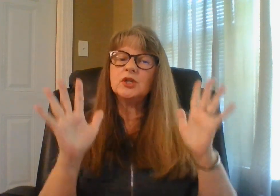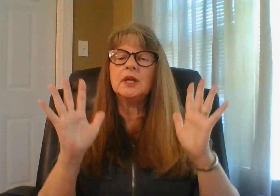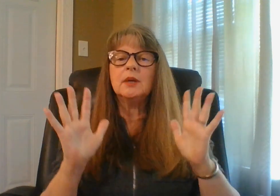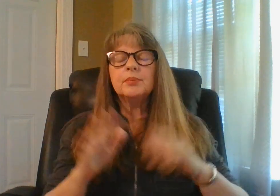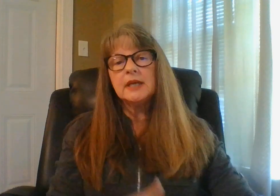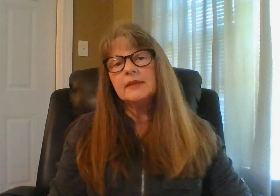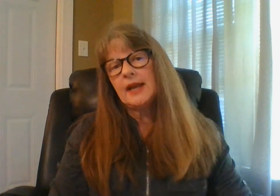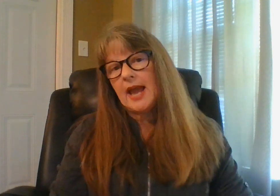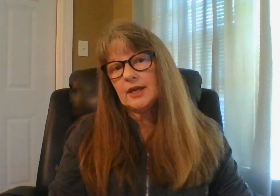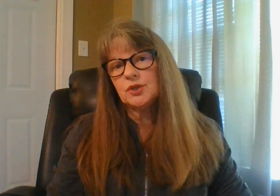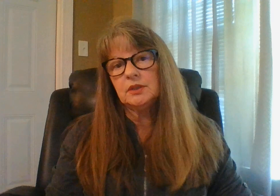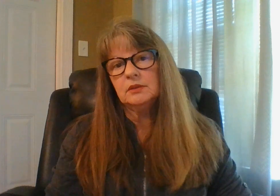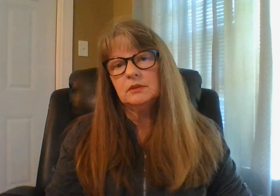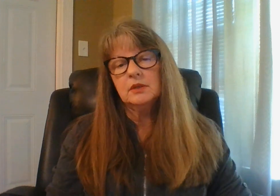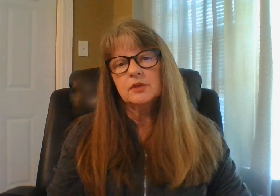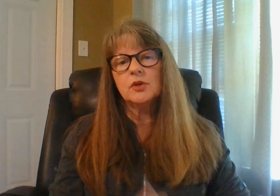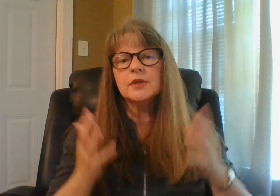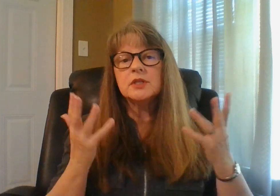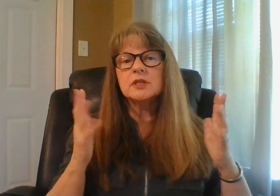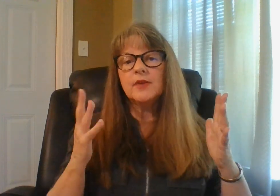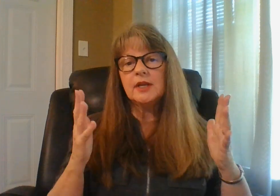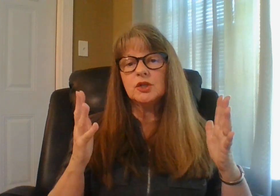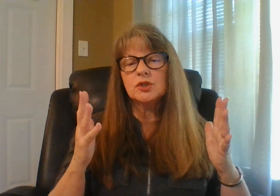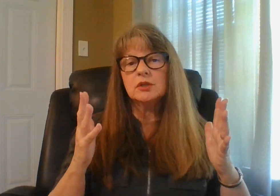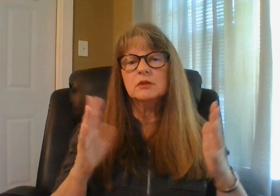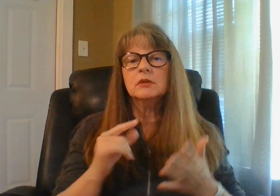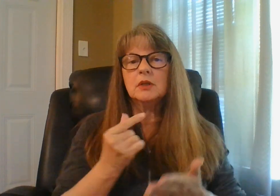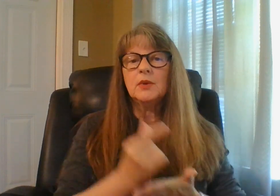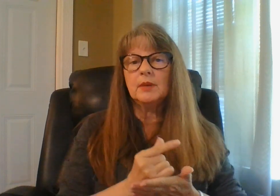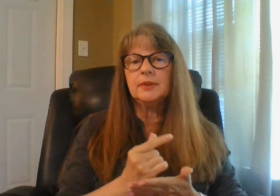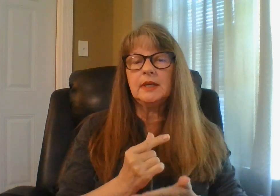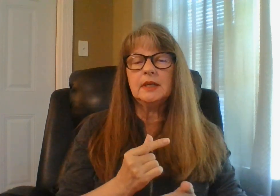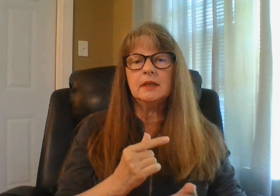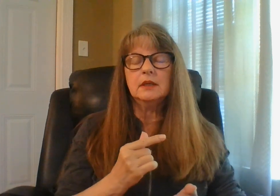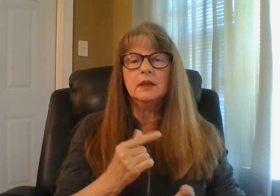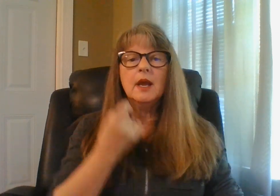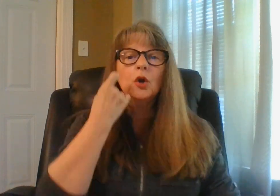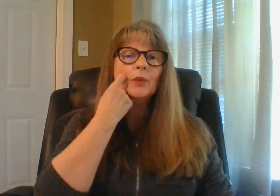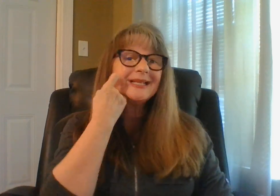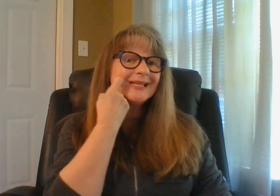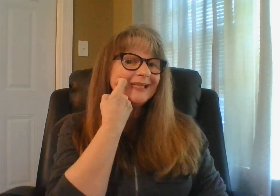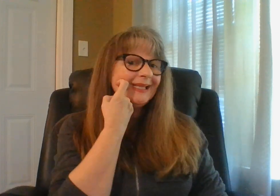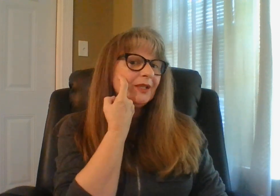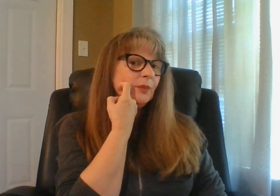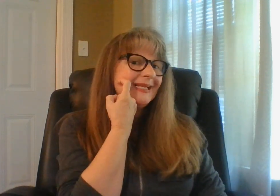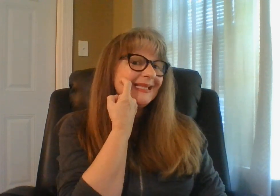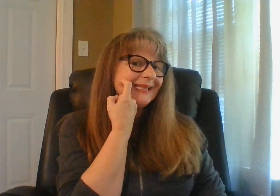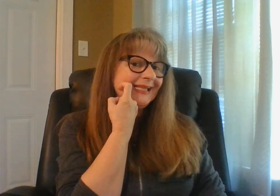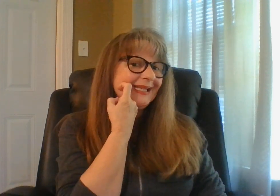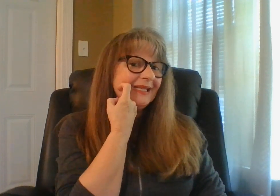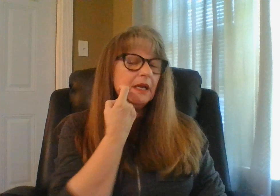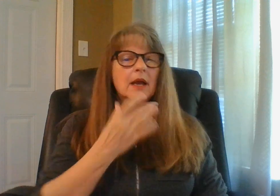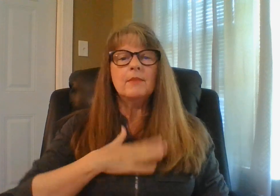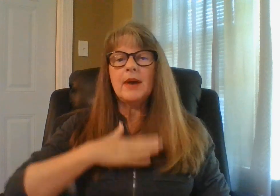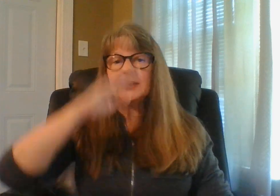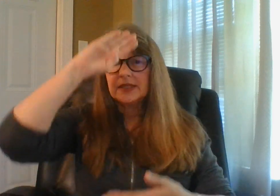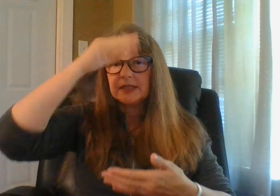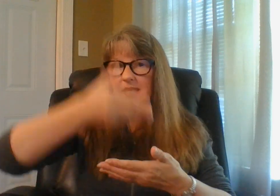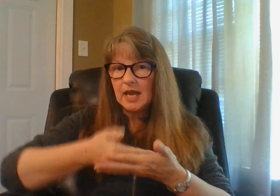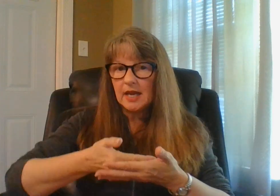he completed that action. So this is finish, that we completed it. Recently, my